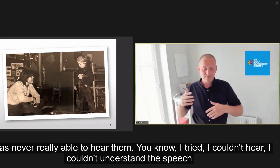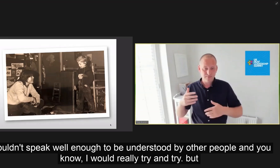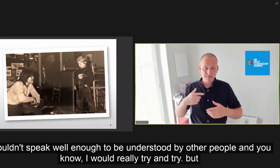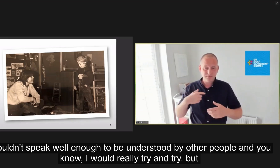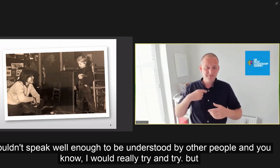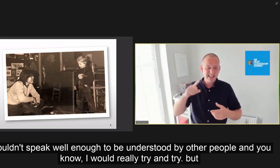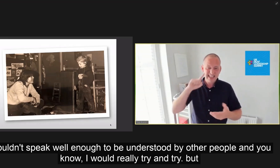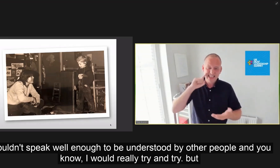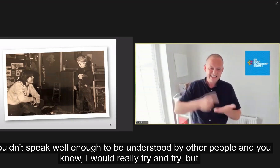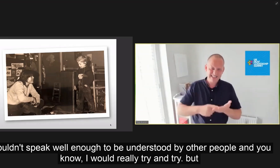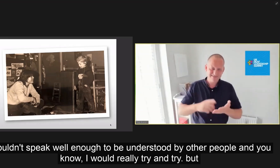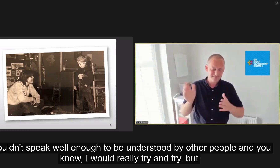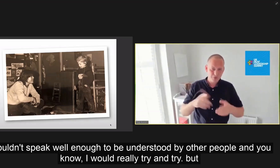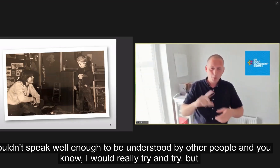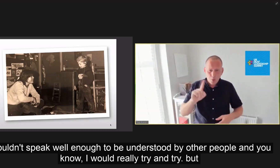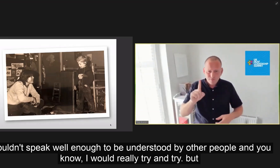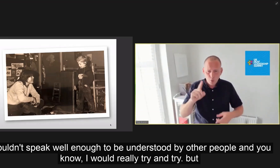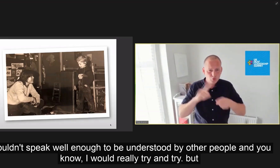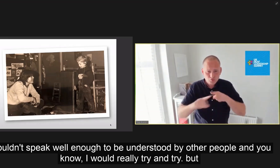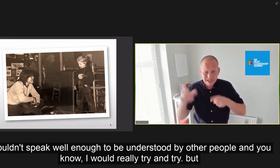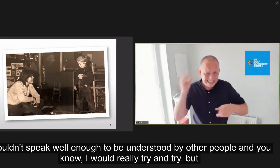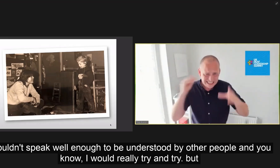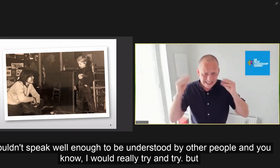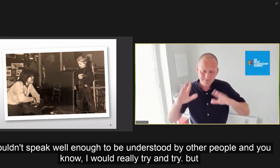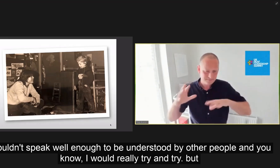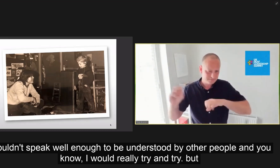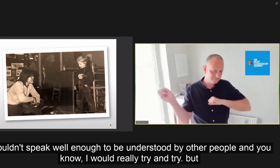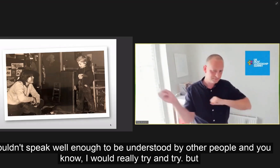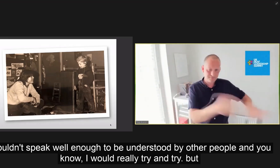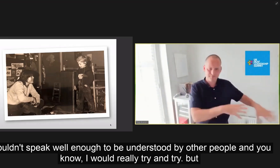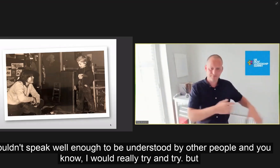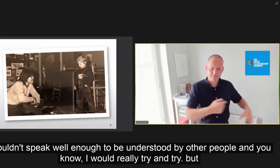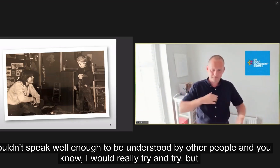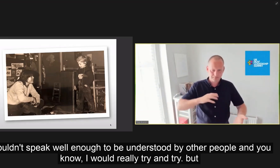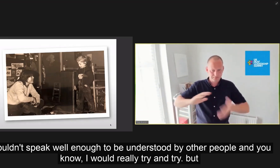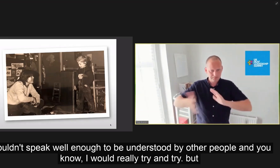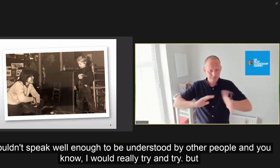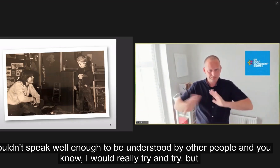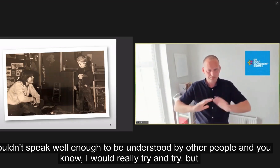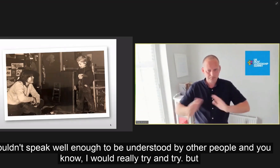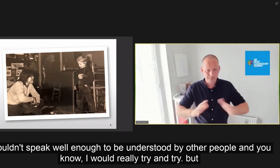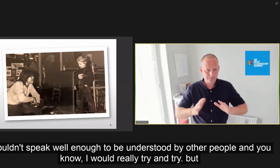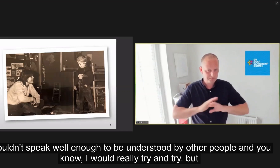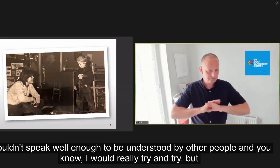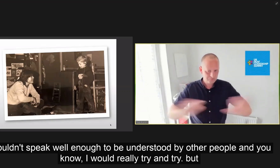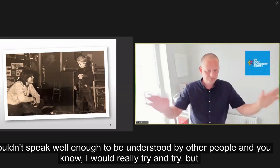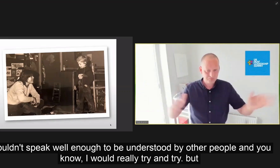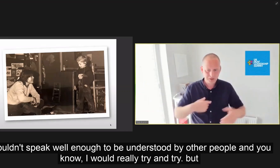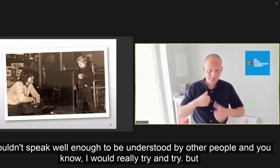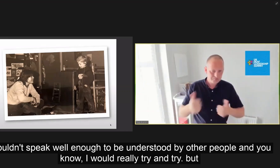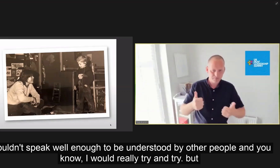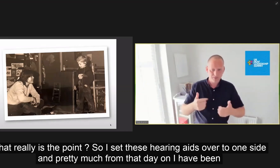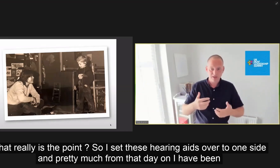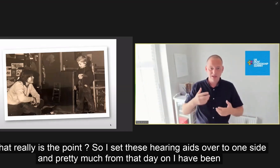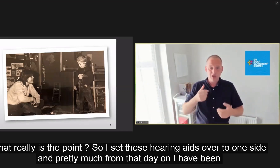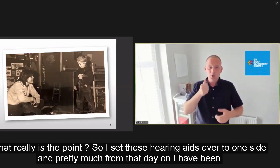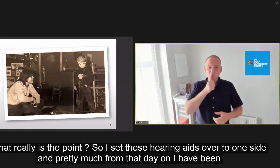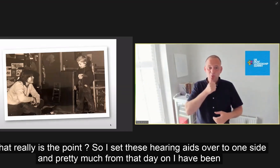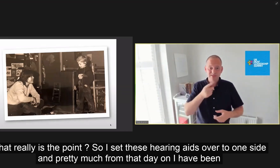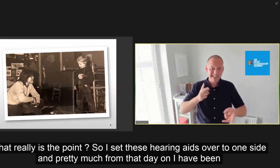enough myself to be understood by other people. And I thought, you know, I could try and try and try, but what really is the point? So I set those